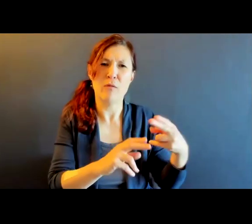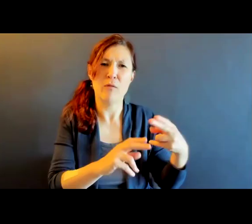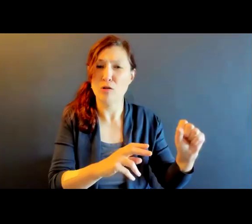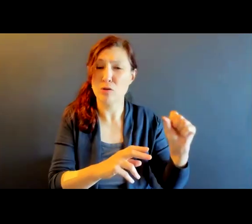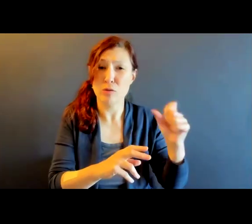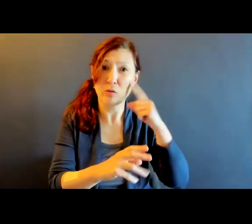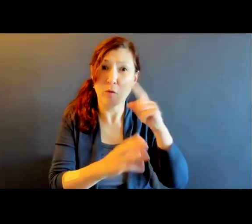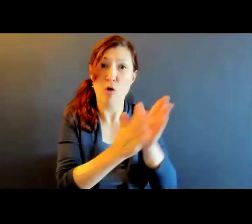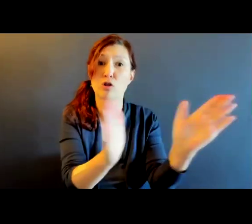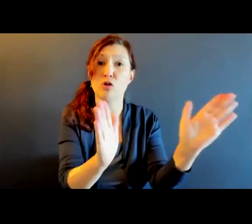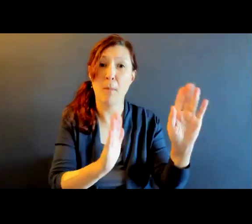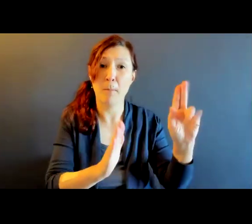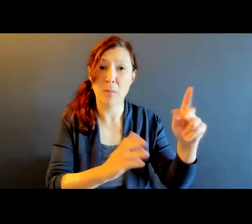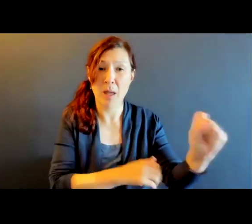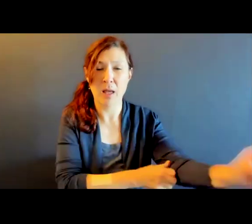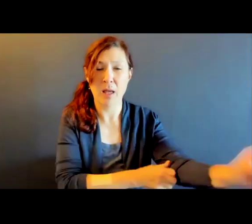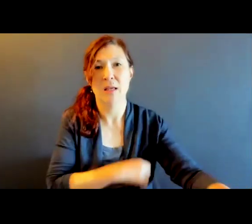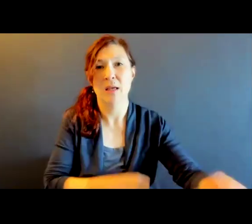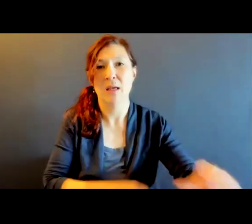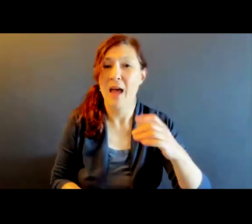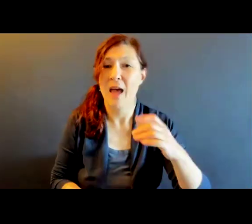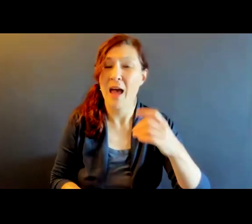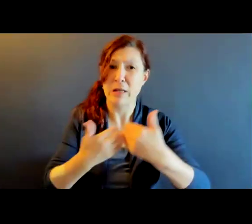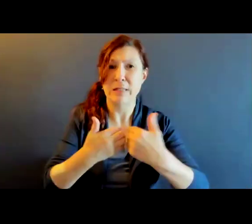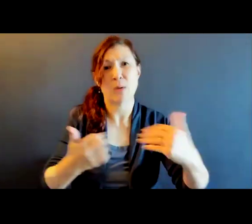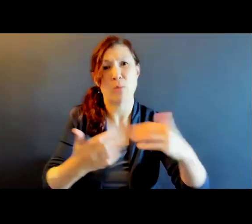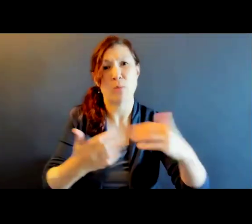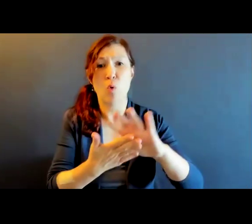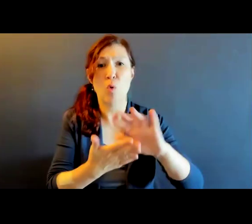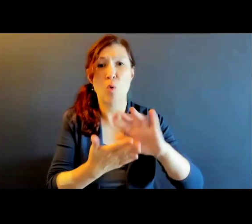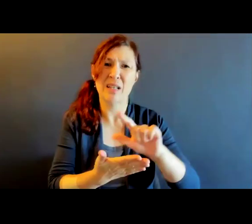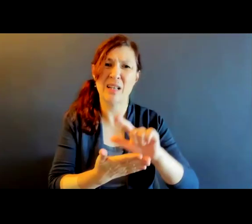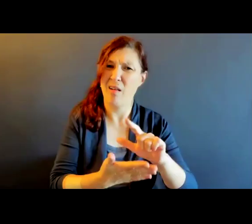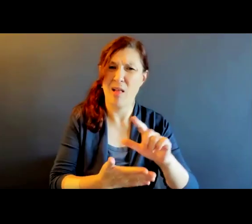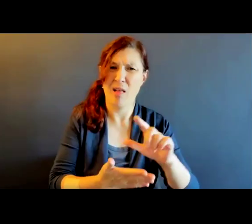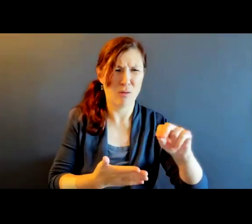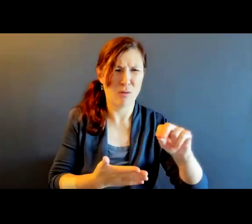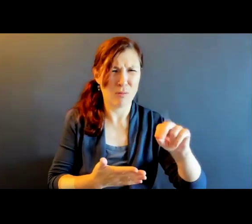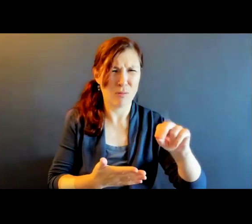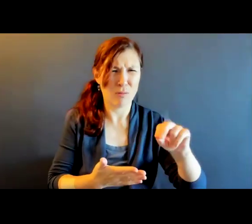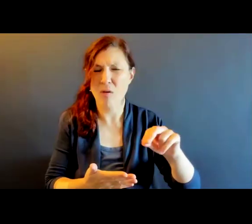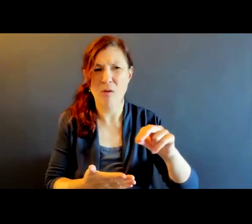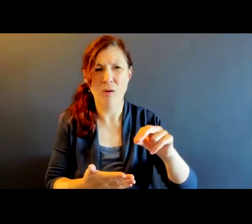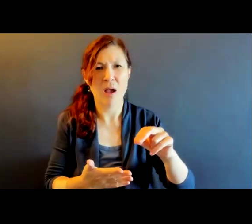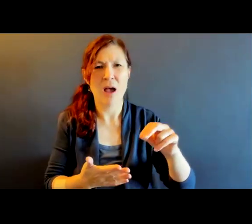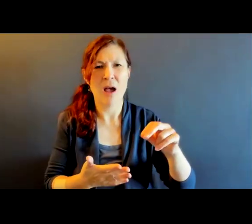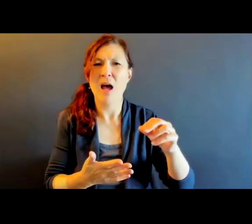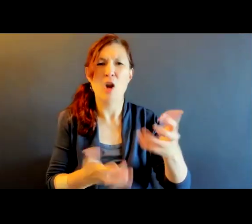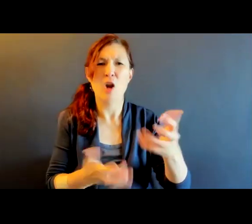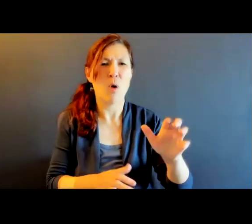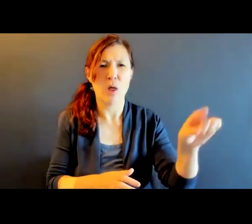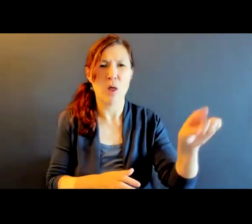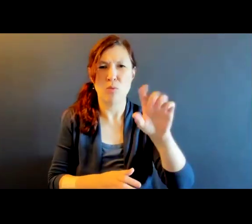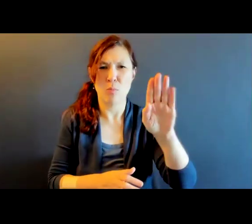Sarah Roberts that separate schools were legal and just. I ask that this committee not reaffirm that